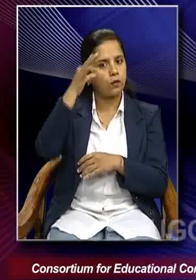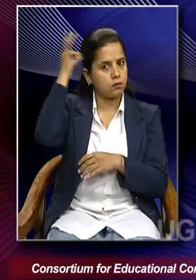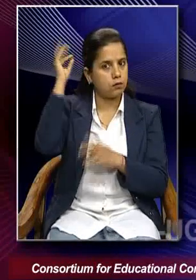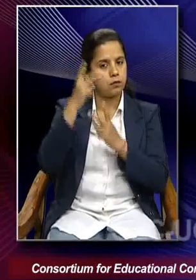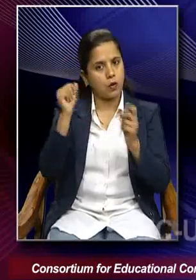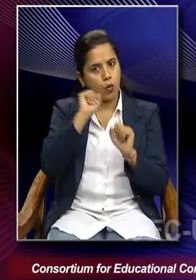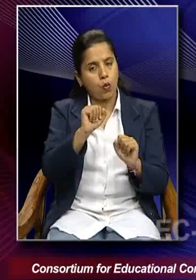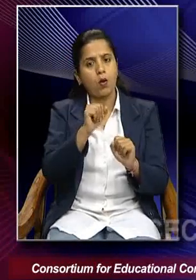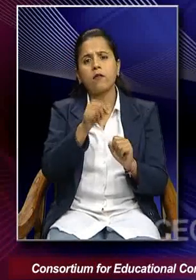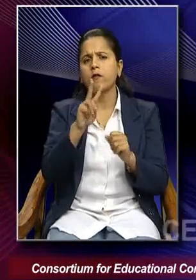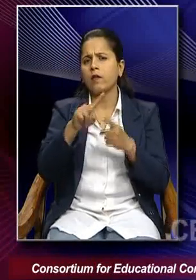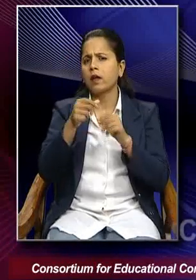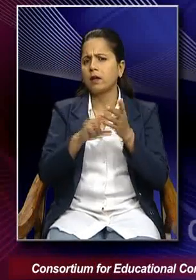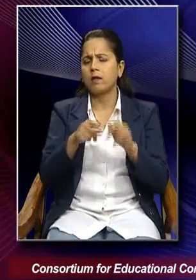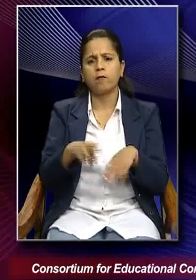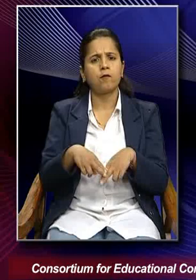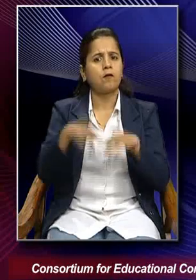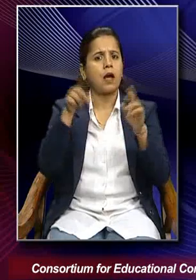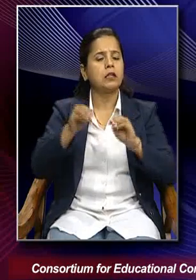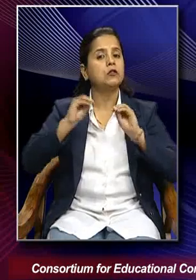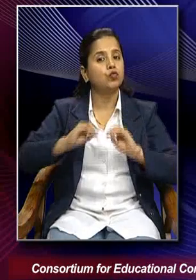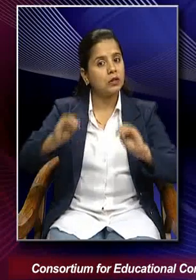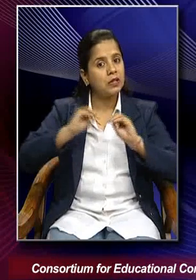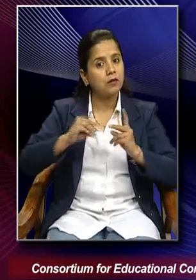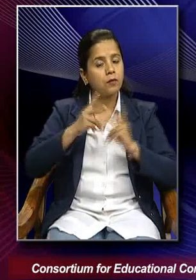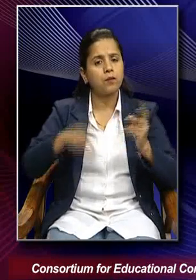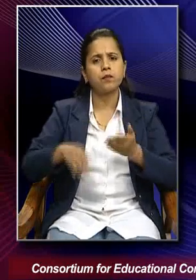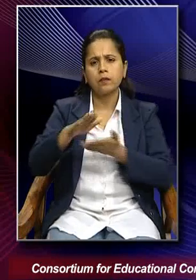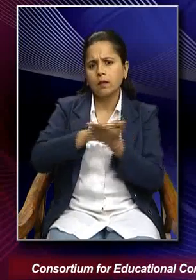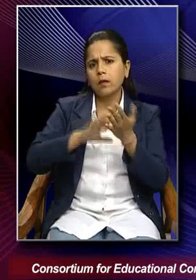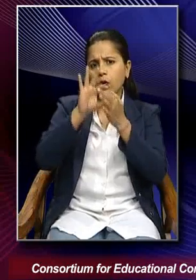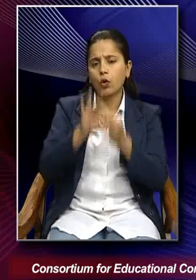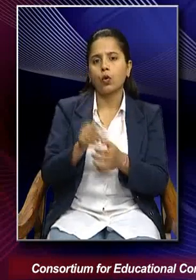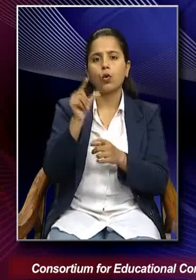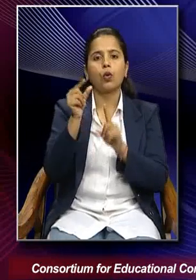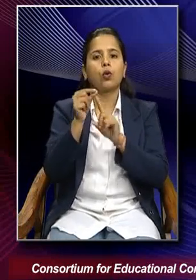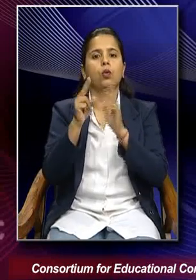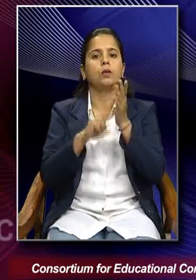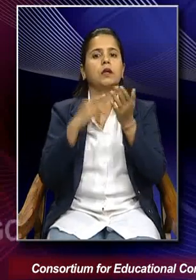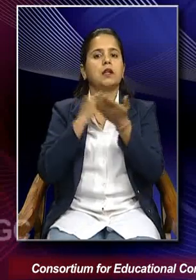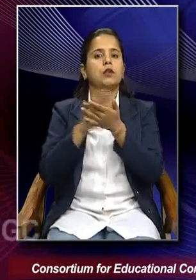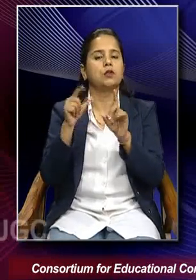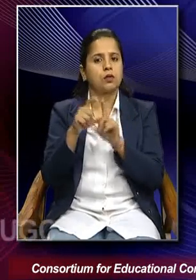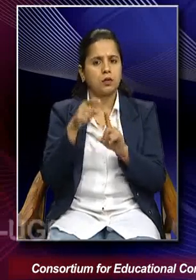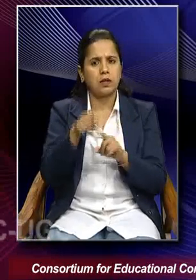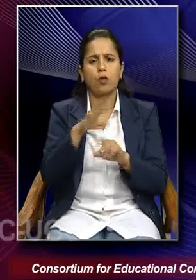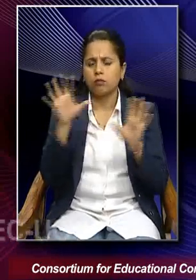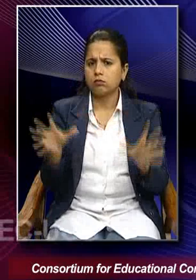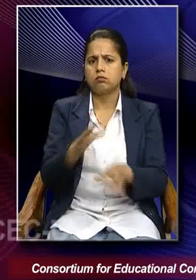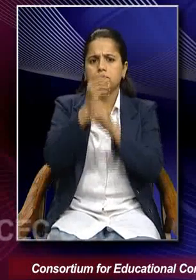Vedanta represents the final teachings based on Upanishads, which are the